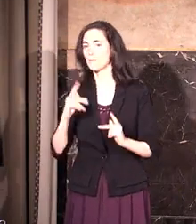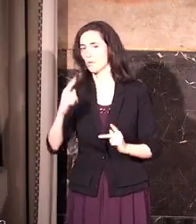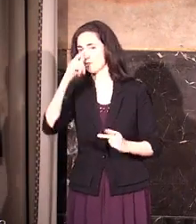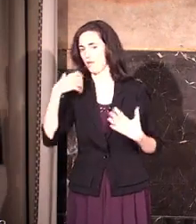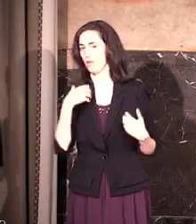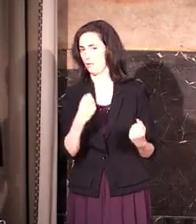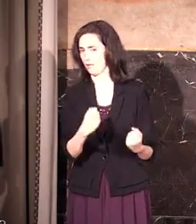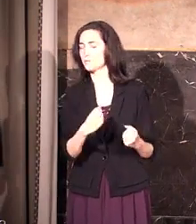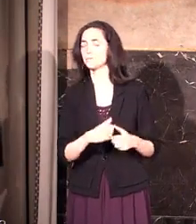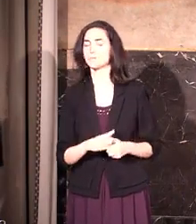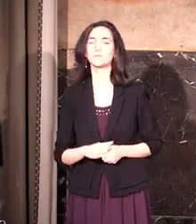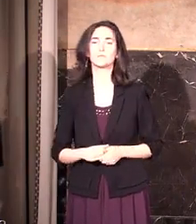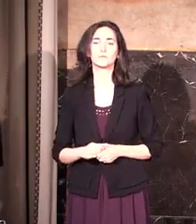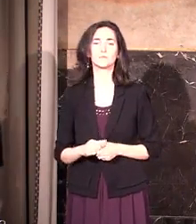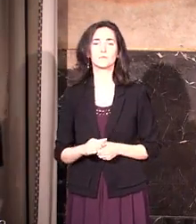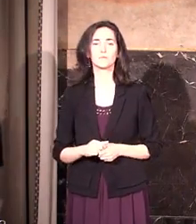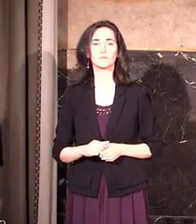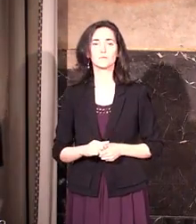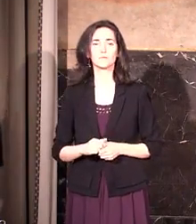We have